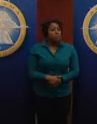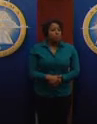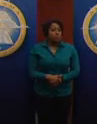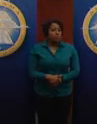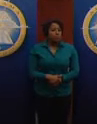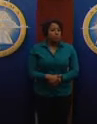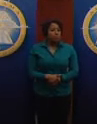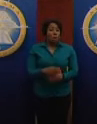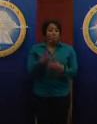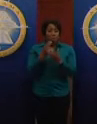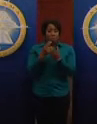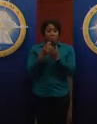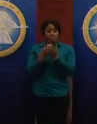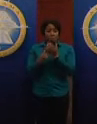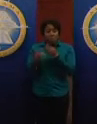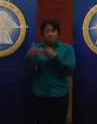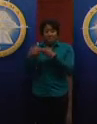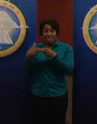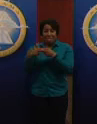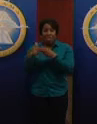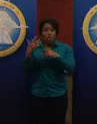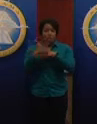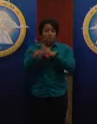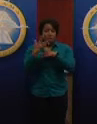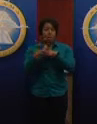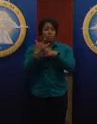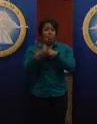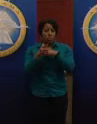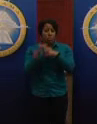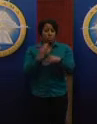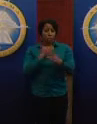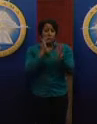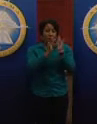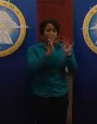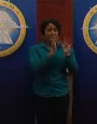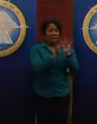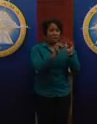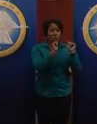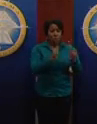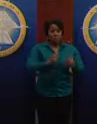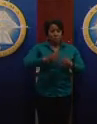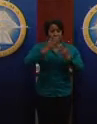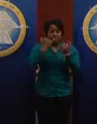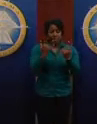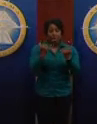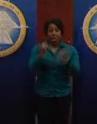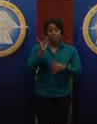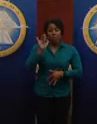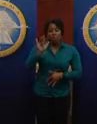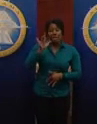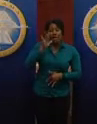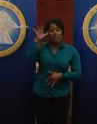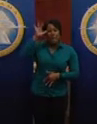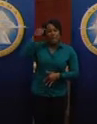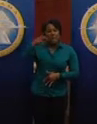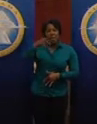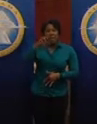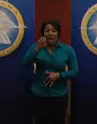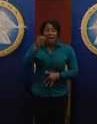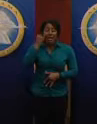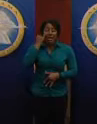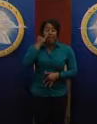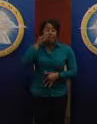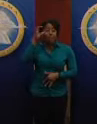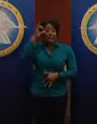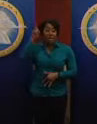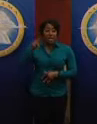both of those will be on the website. They will be live this morning. You can go and click on the parent guide, and if parents say, hey, I want more